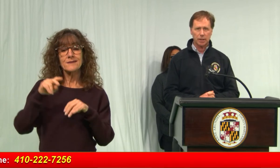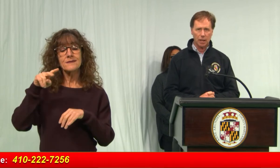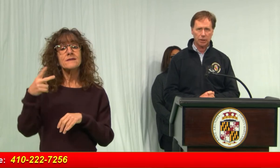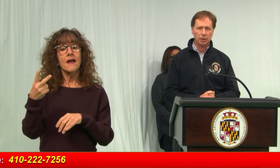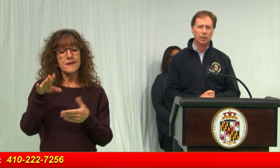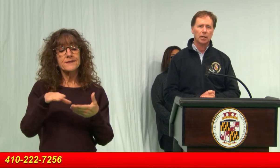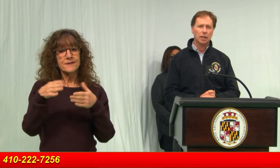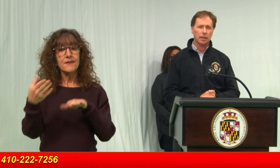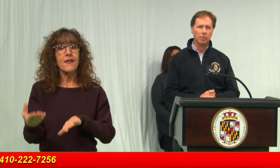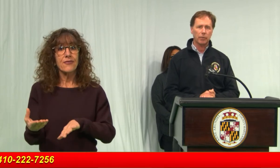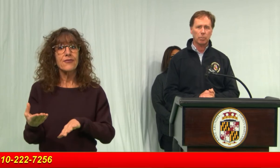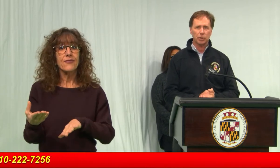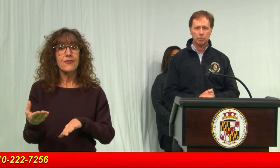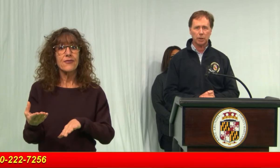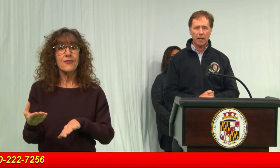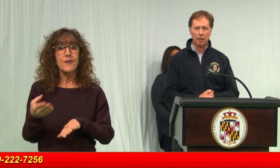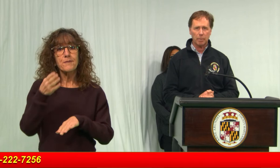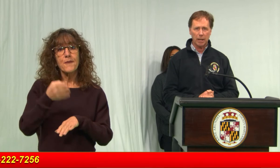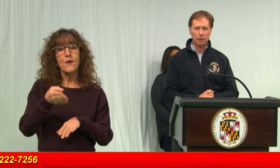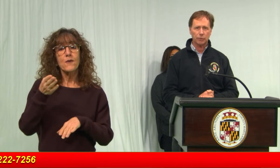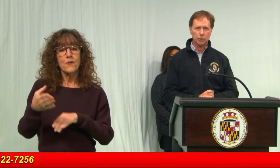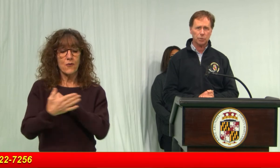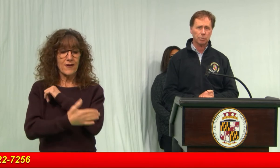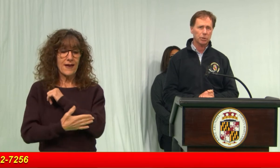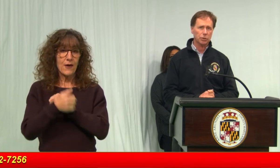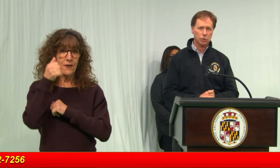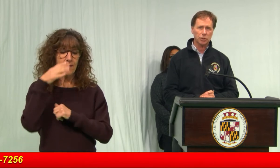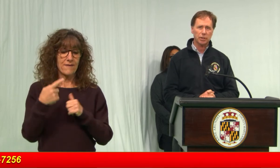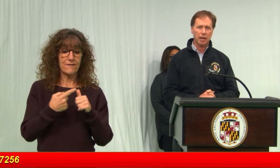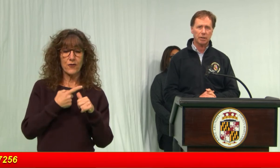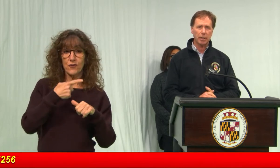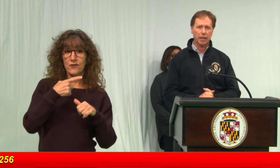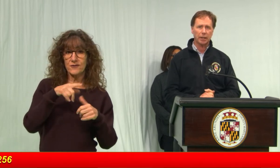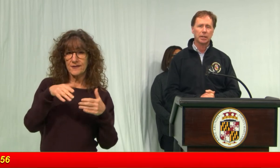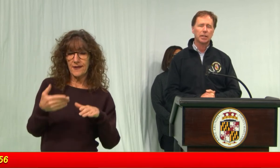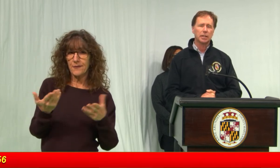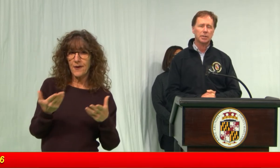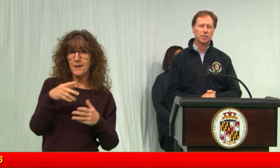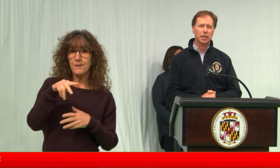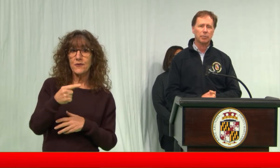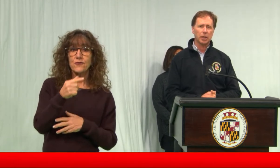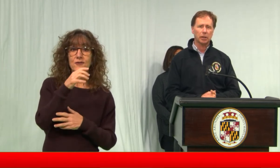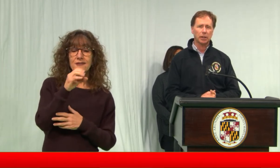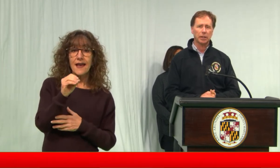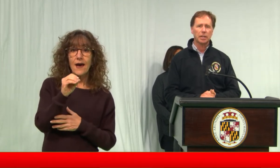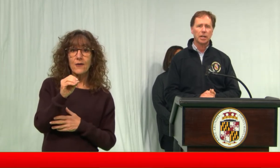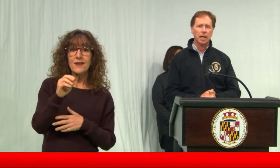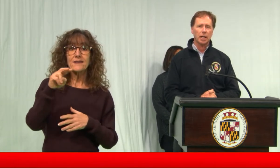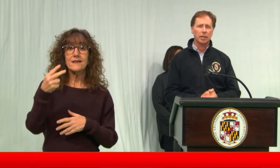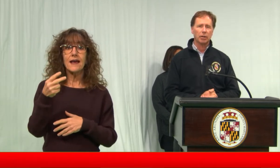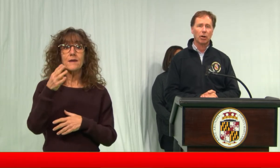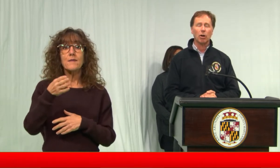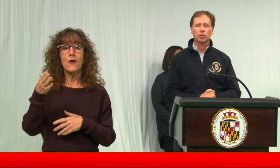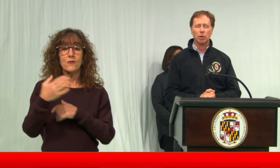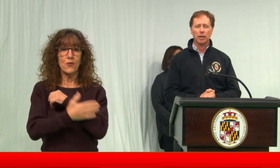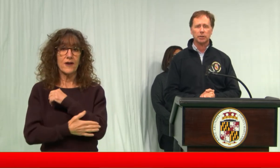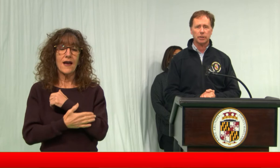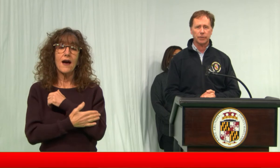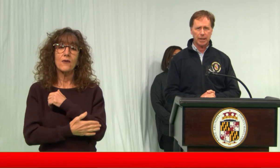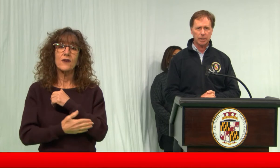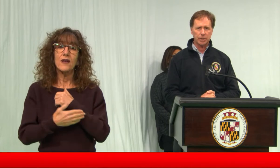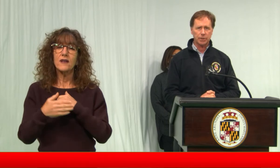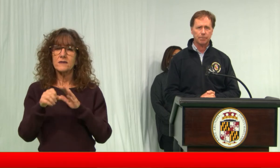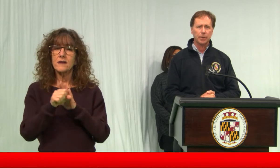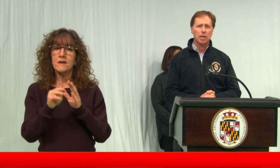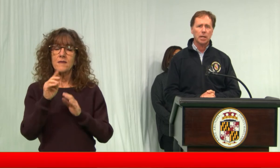second death of a Baltimore County man. The first was a Prince George's County man in the state of Maryland. And our hearts go out to